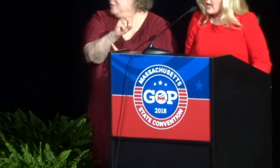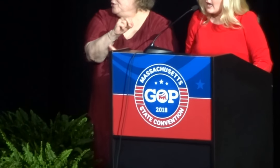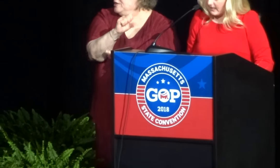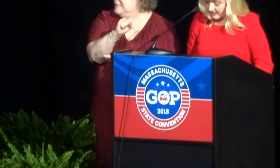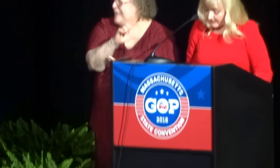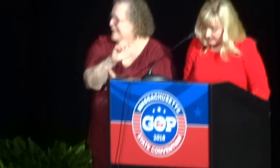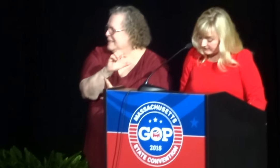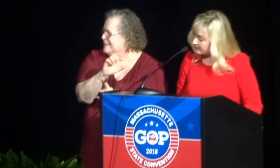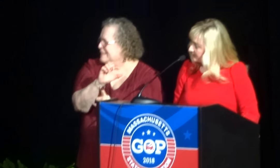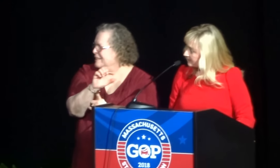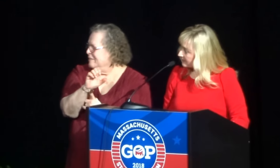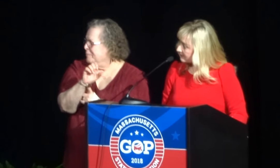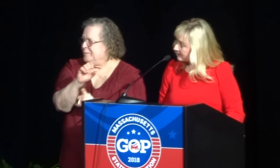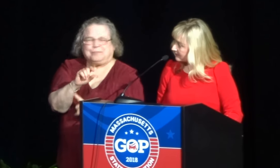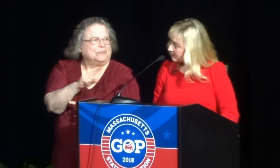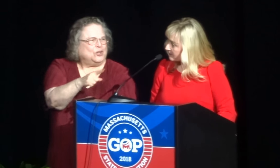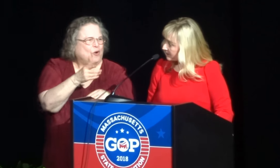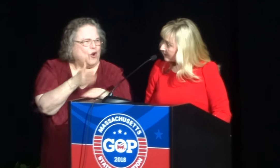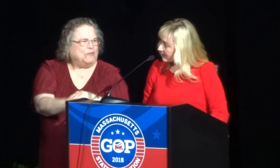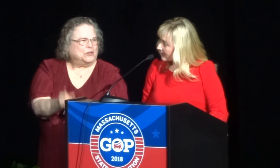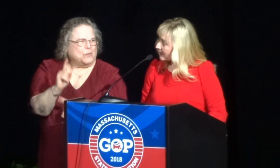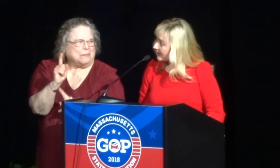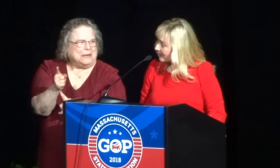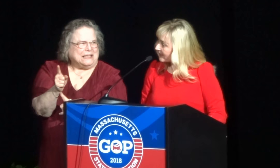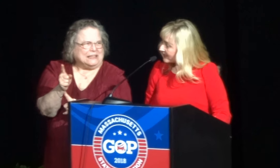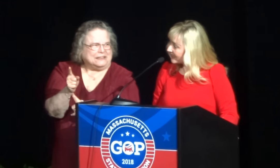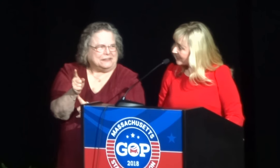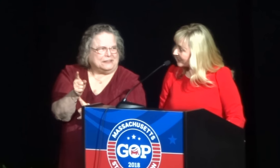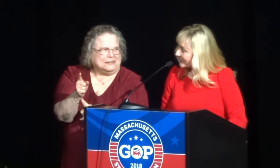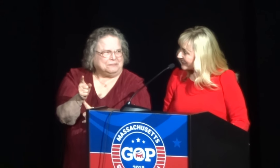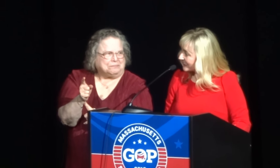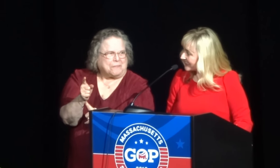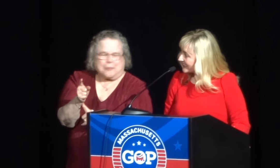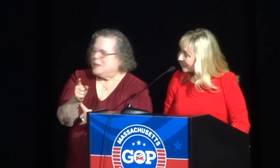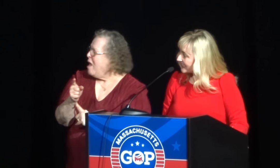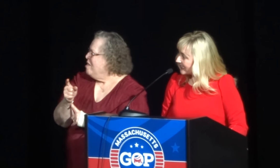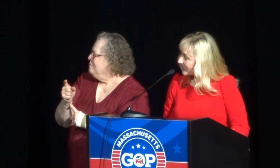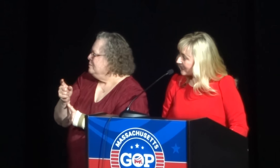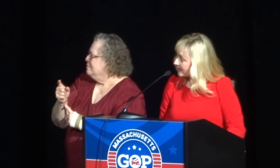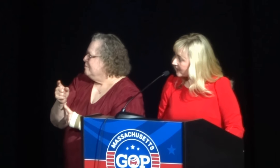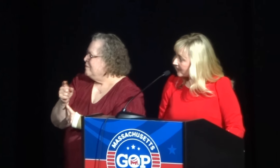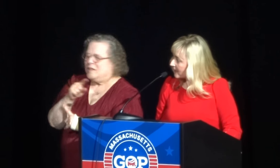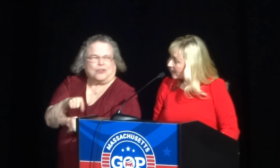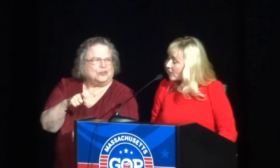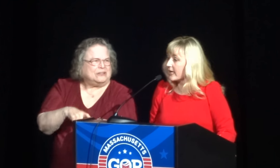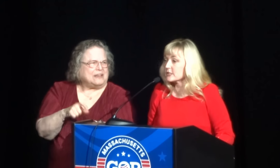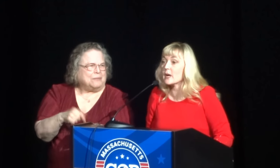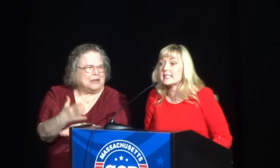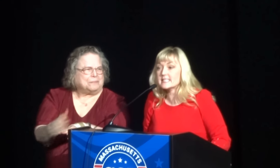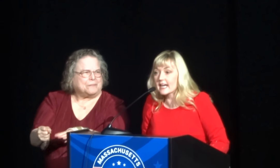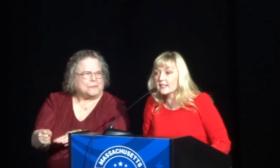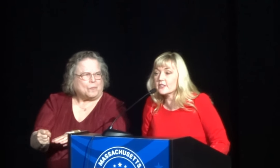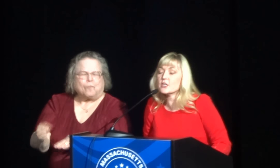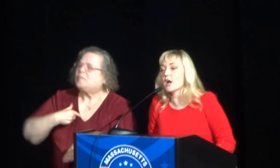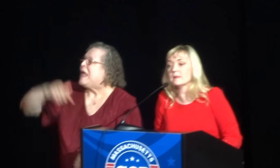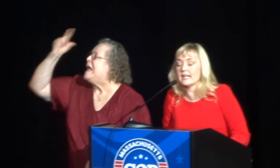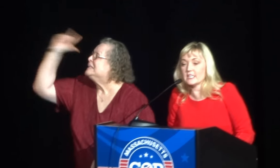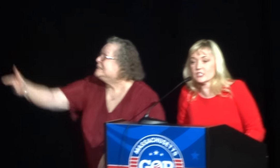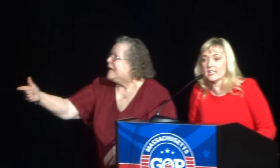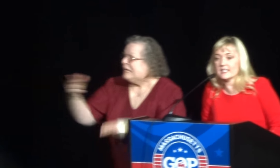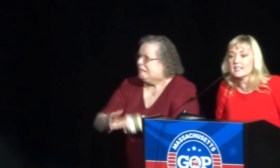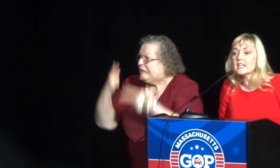close to one. You are over the 1 minute, you are now at 1:30. You unfortunately are out of time. Okay, so I second